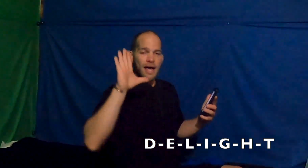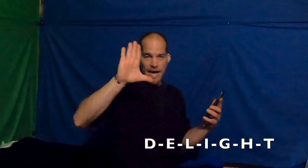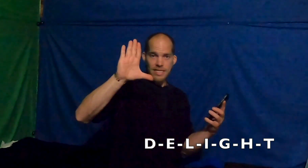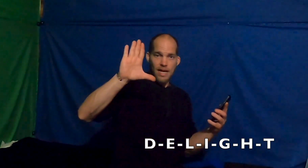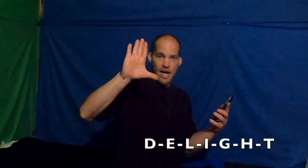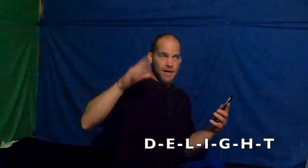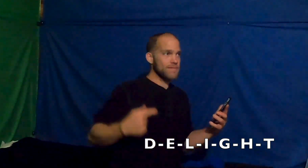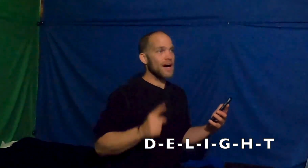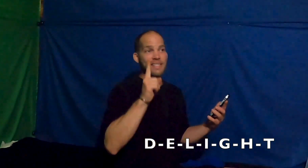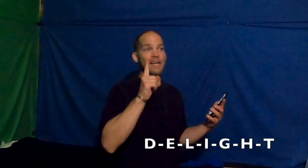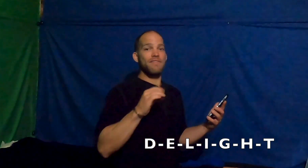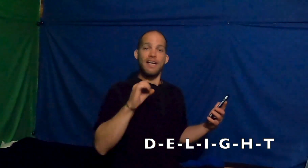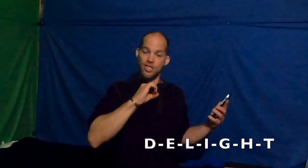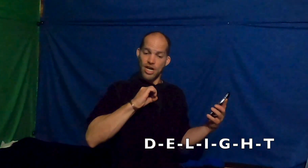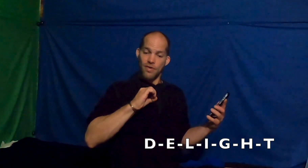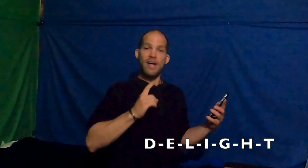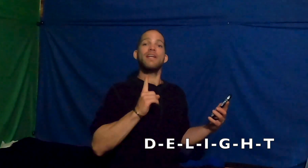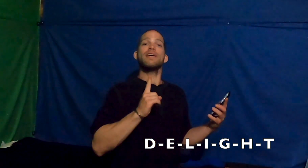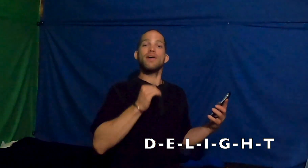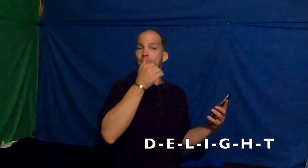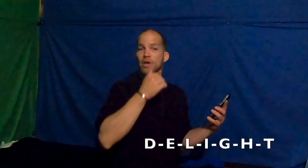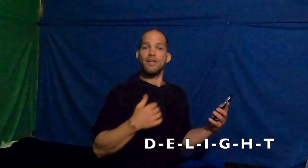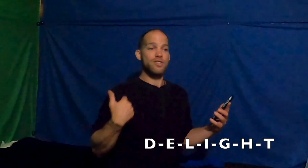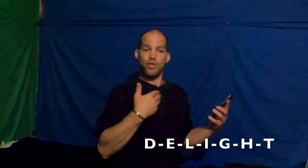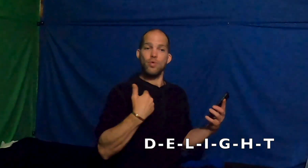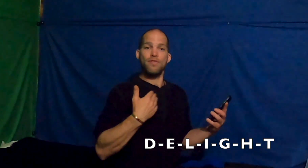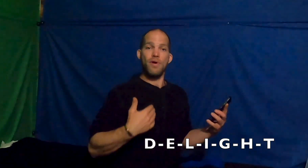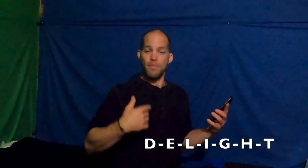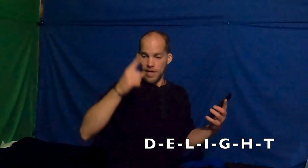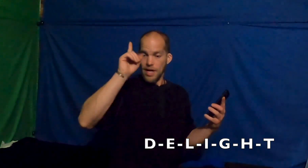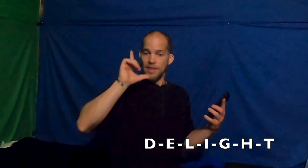as it lie, identified, generated here plus. So to or from this